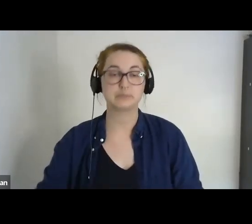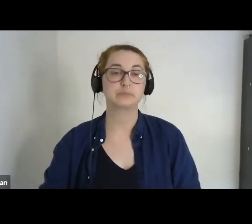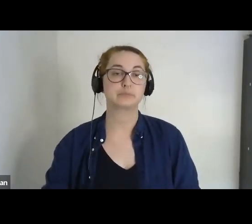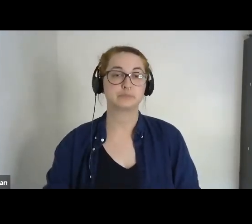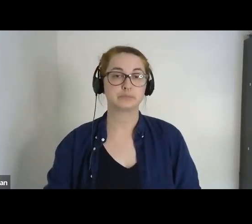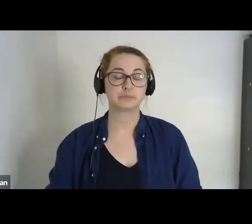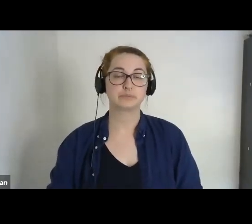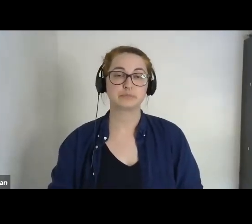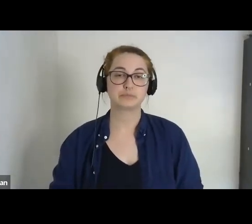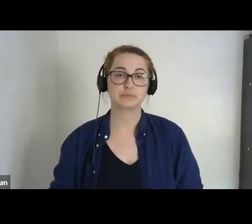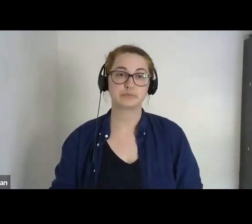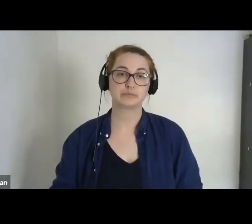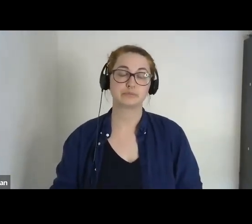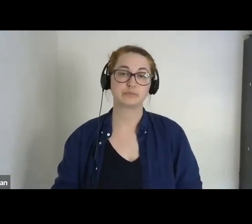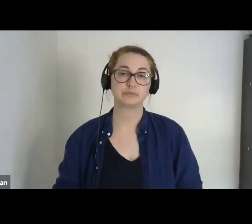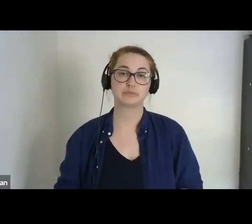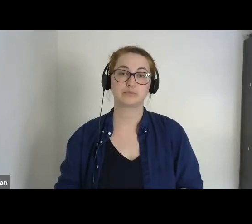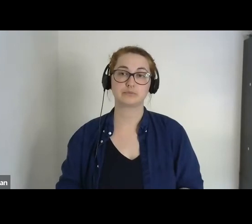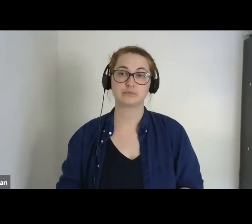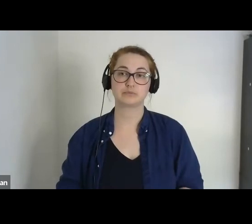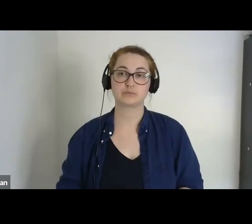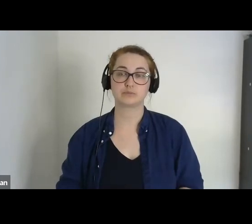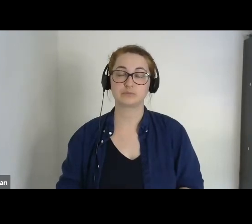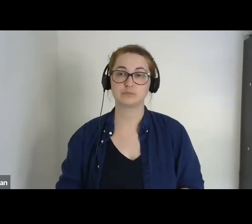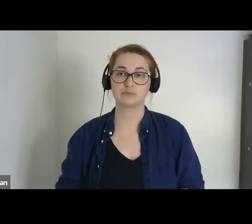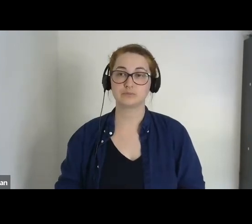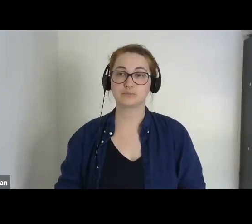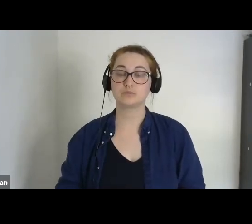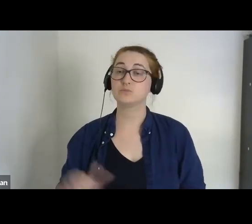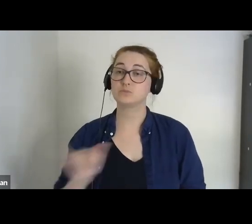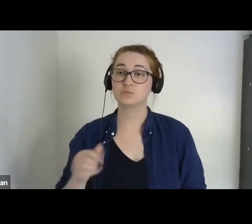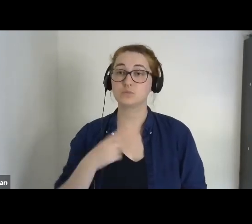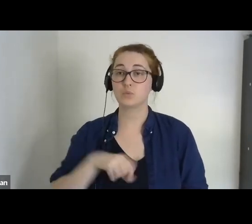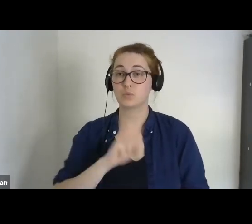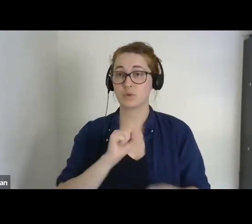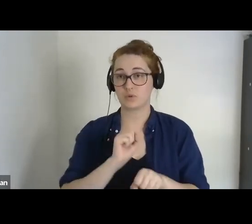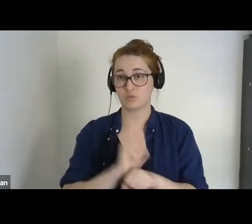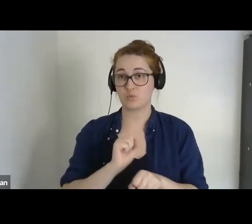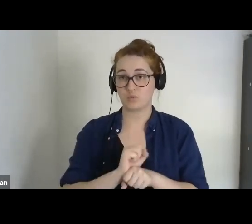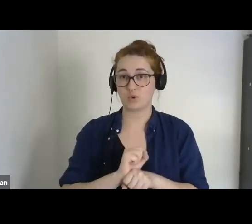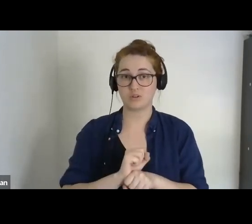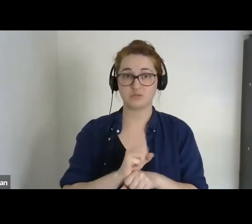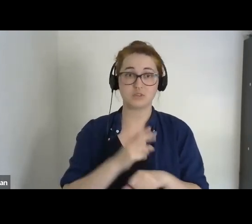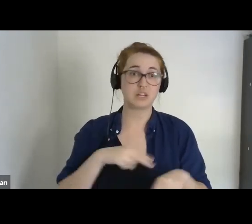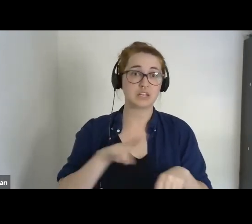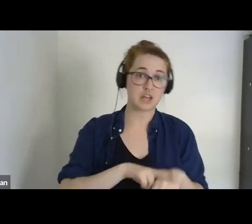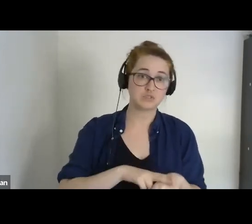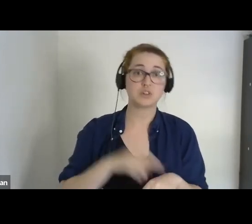Part of our work also includes national and international disability rights work.